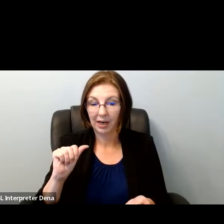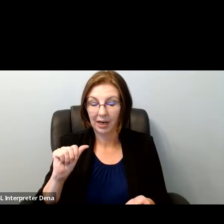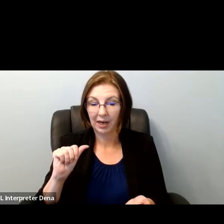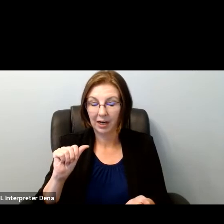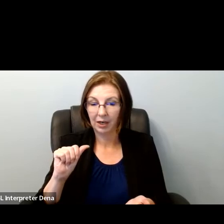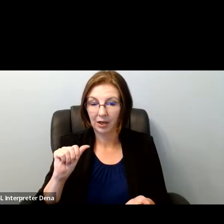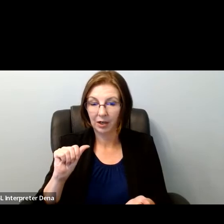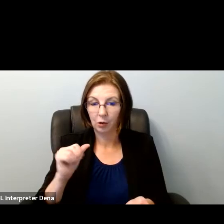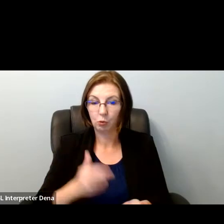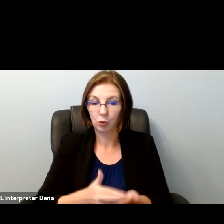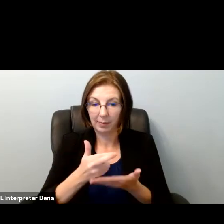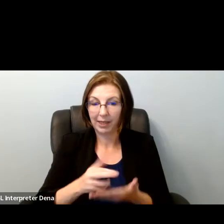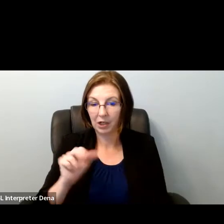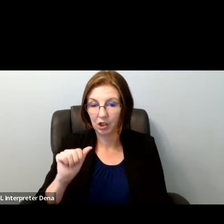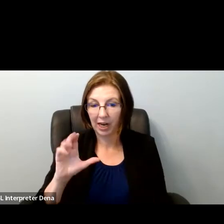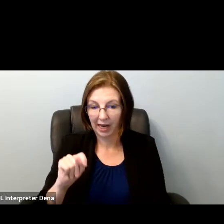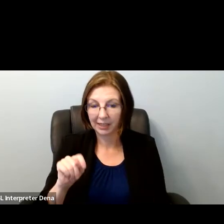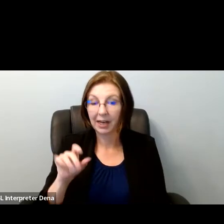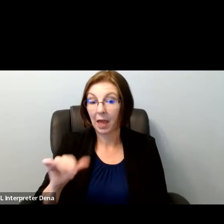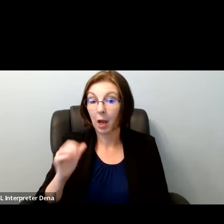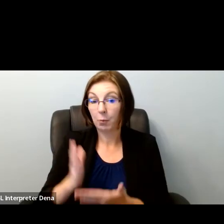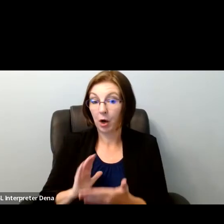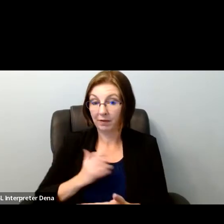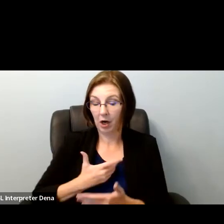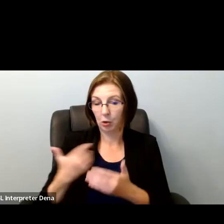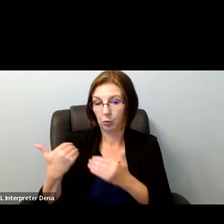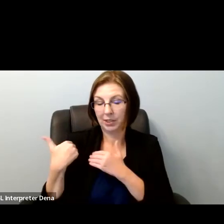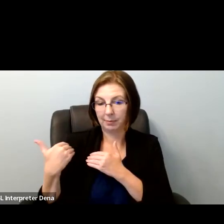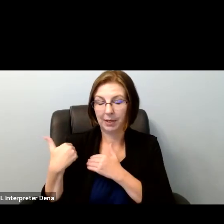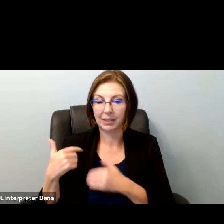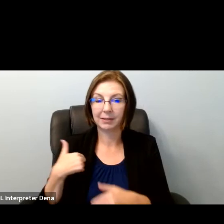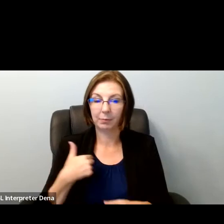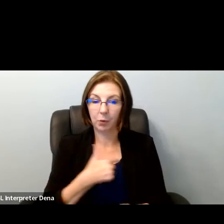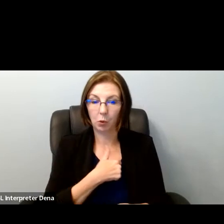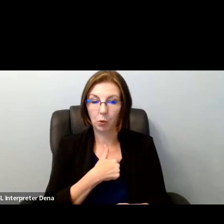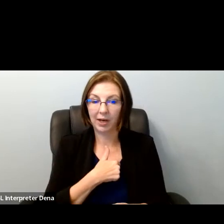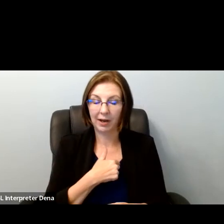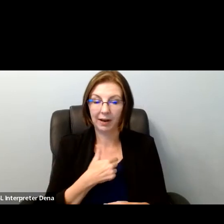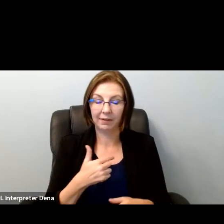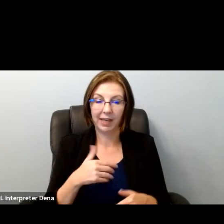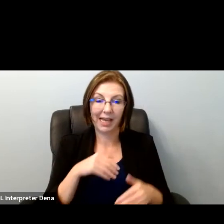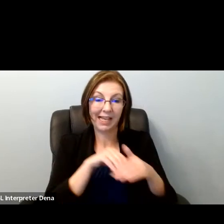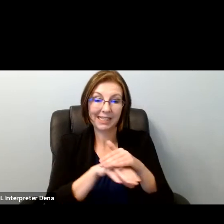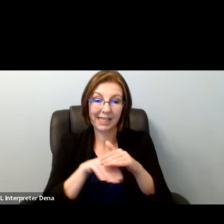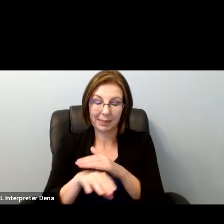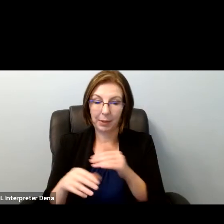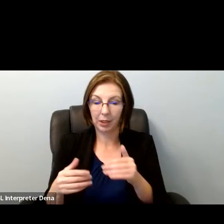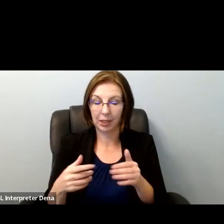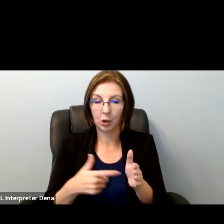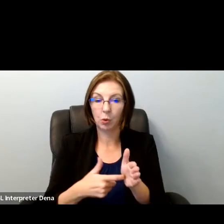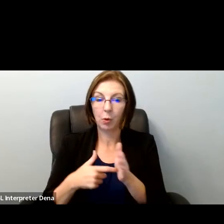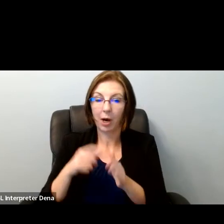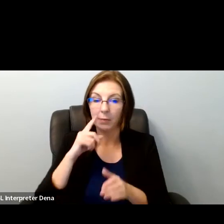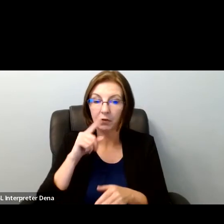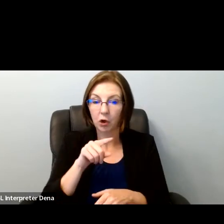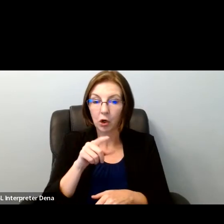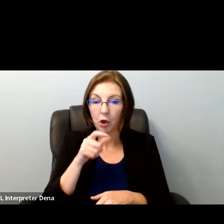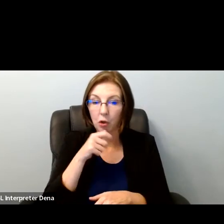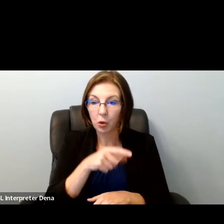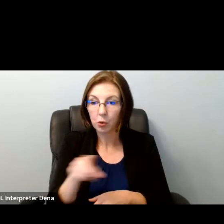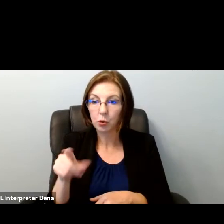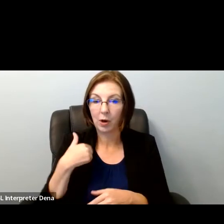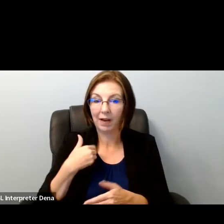our responsibility where we have accessibility requirements on people who receive financial